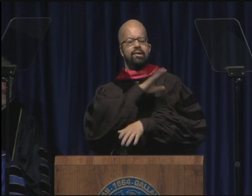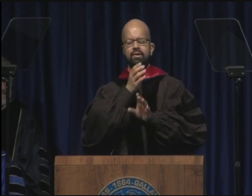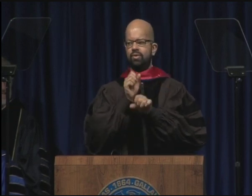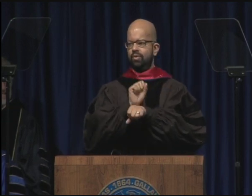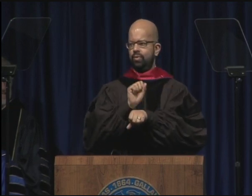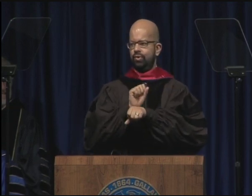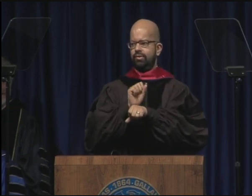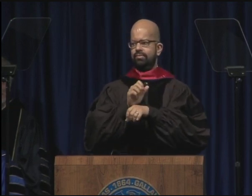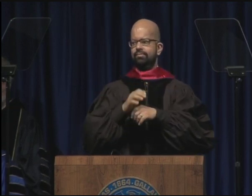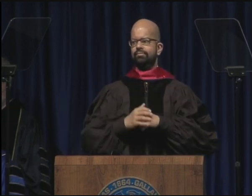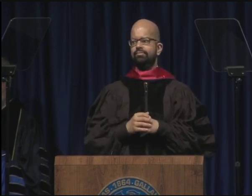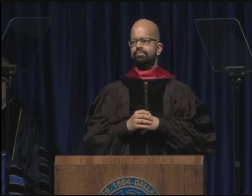research, and clinical work.